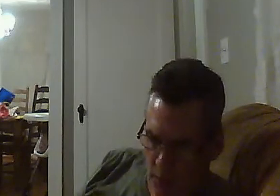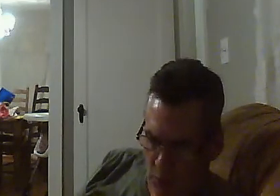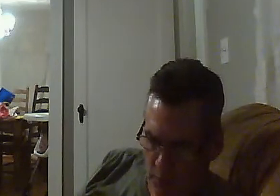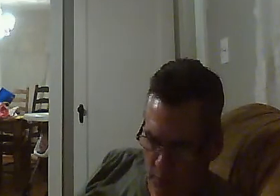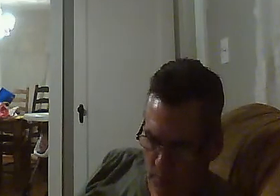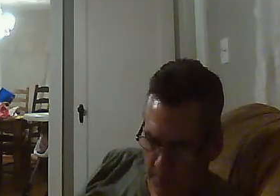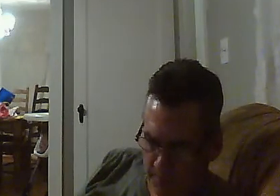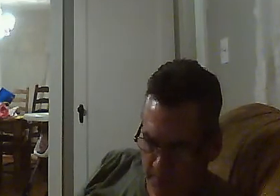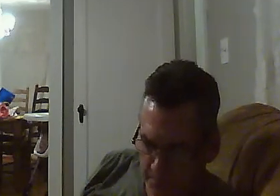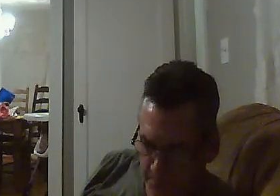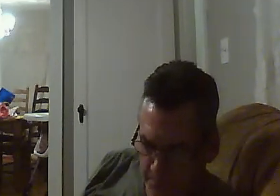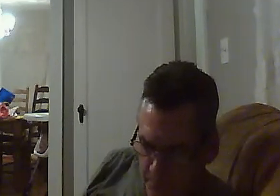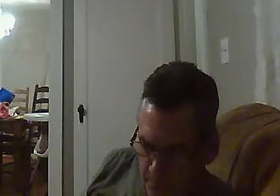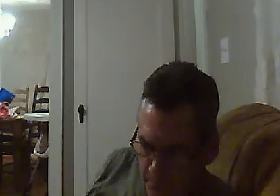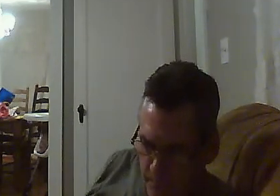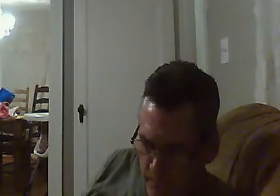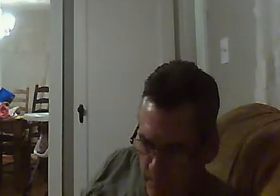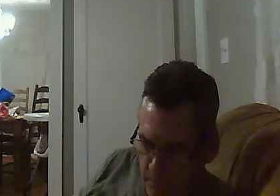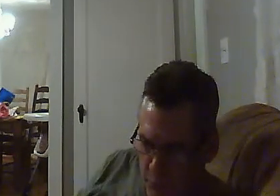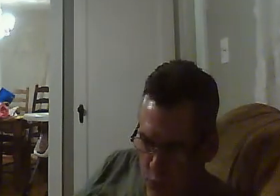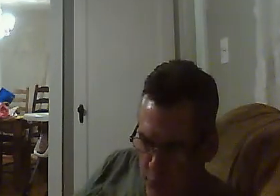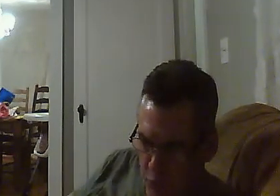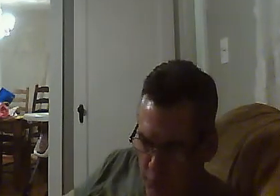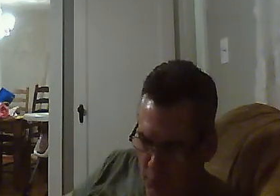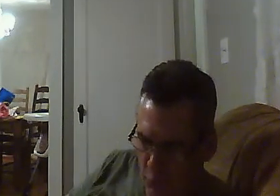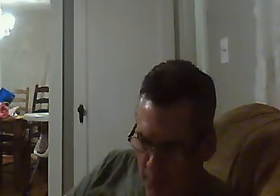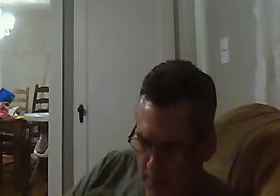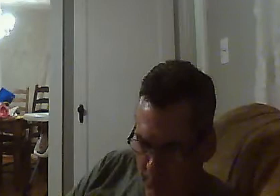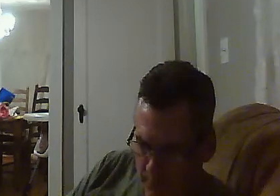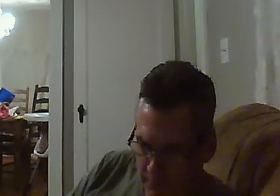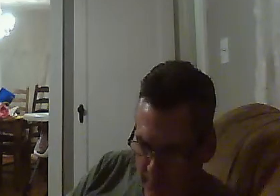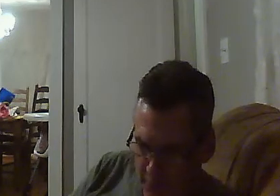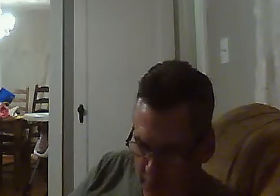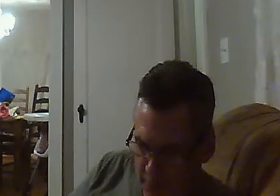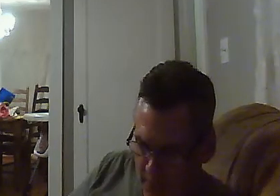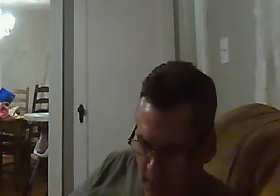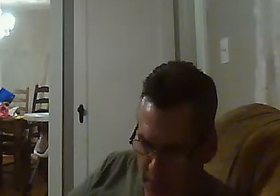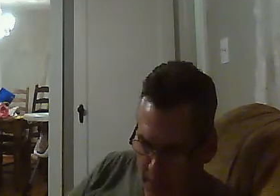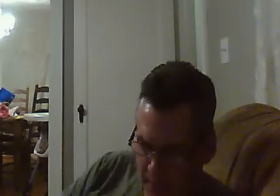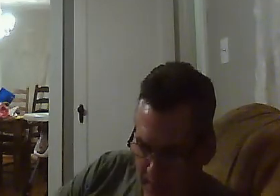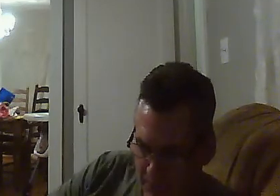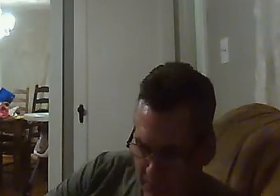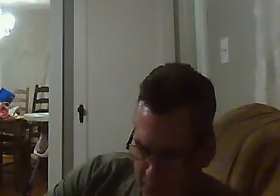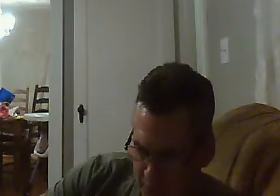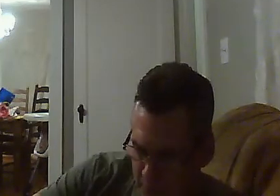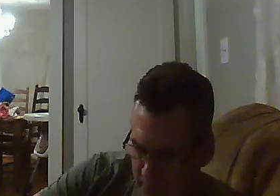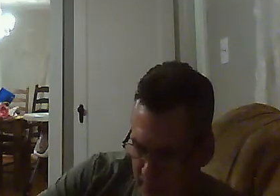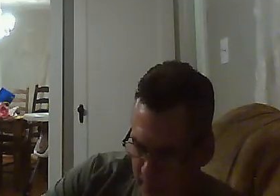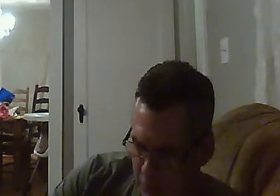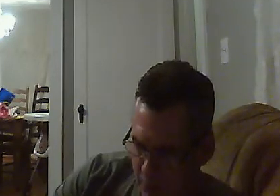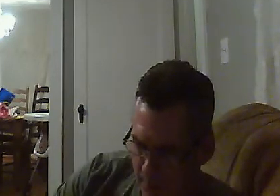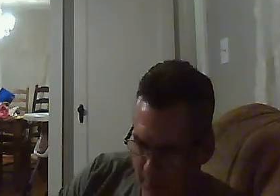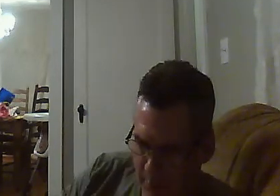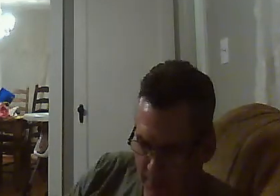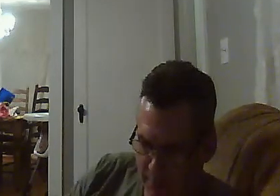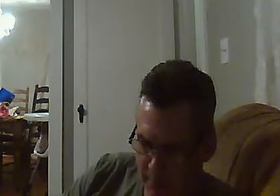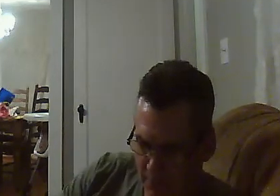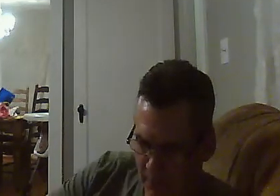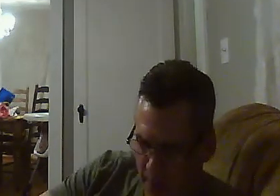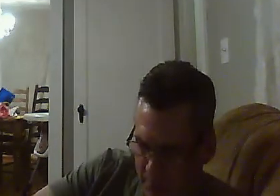Lowest number. To improve both ballast efficiency and lamp efficiency, the electronic ballast typically